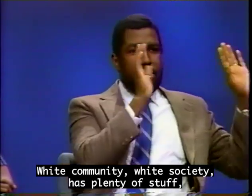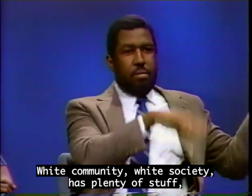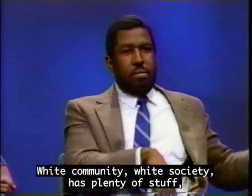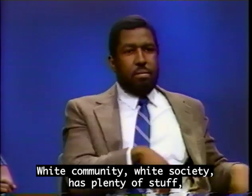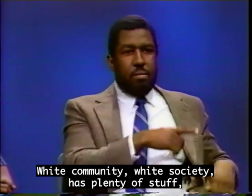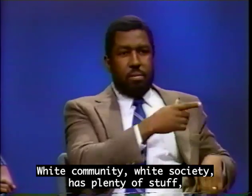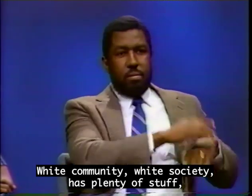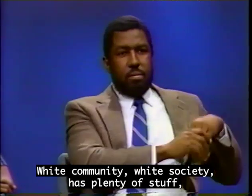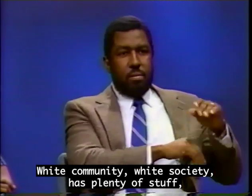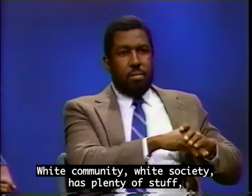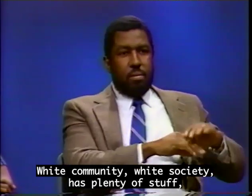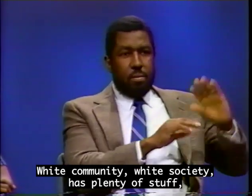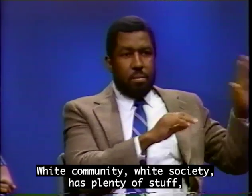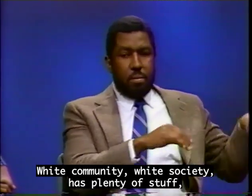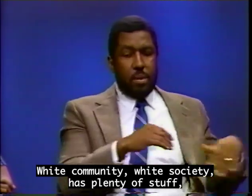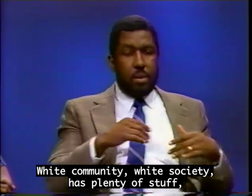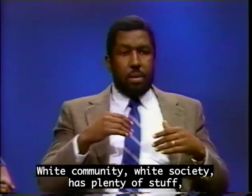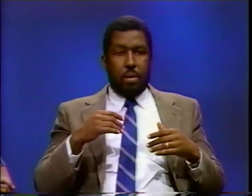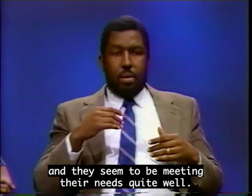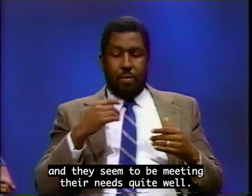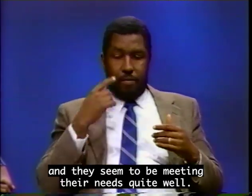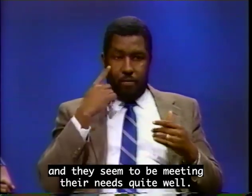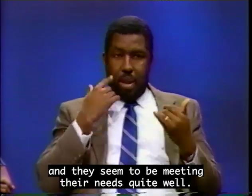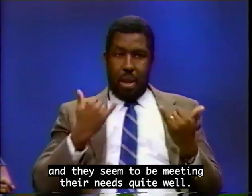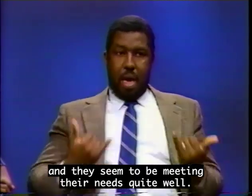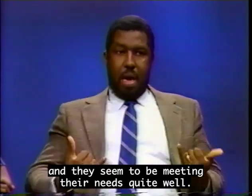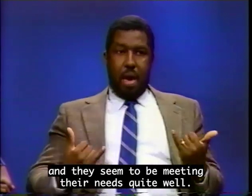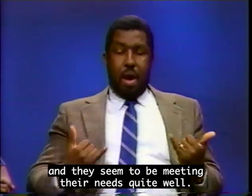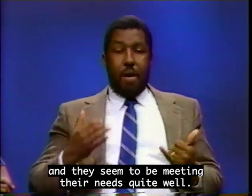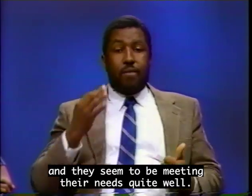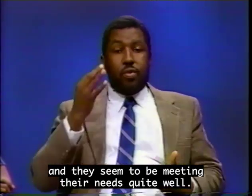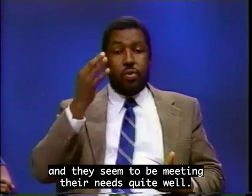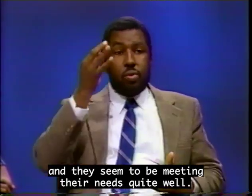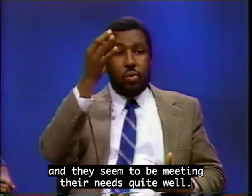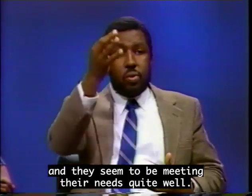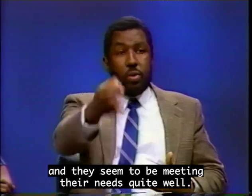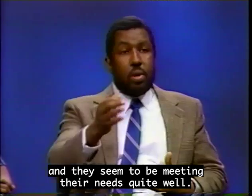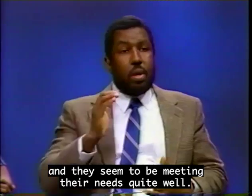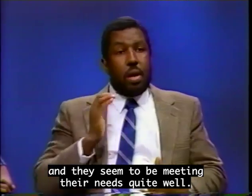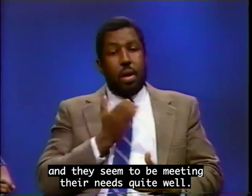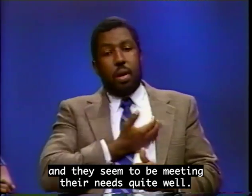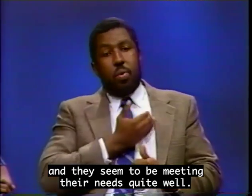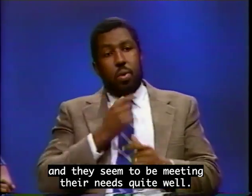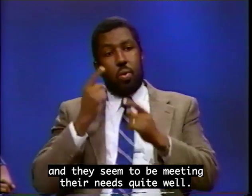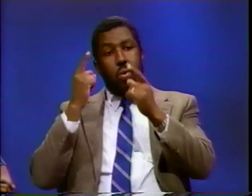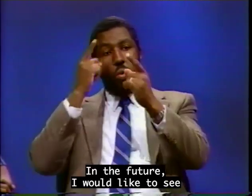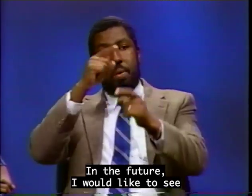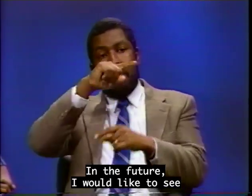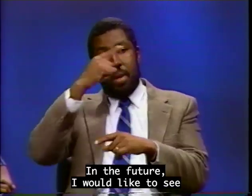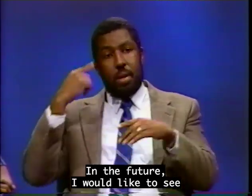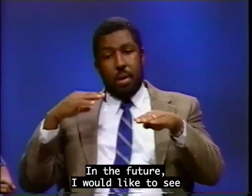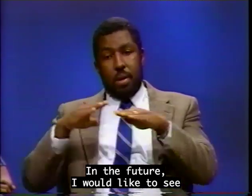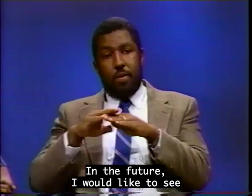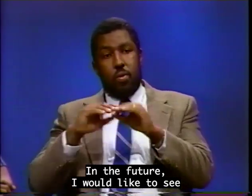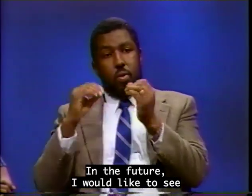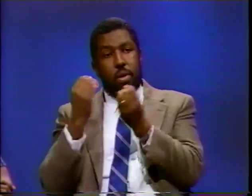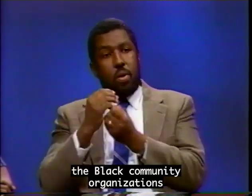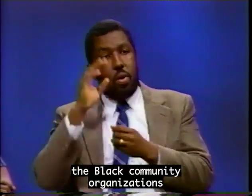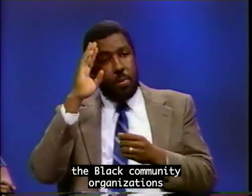White community and white society has plenty of stuff, and they seem to be meeting their needs quite well. In the future, I would like to see the black